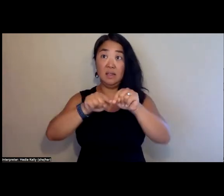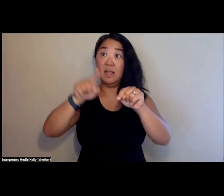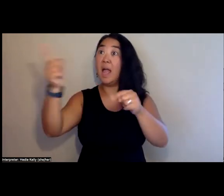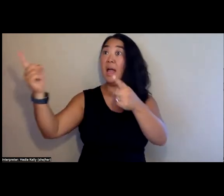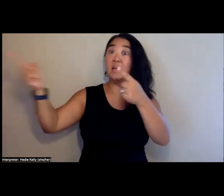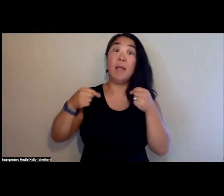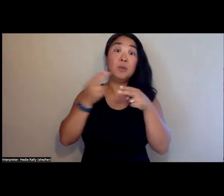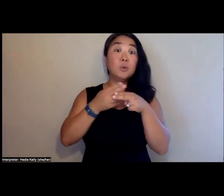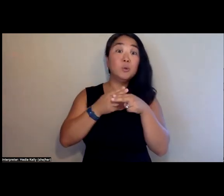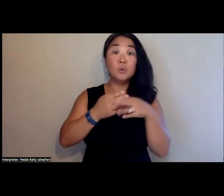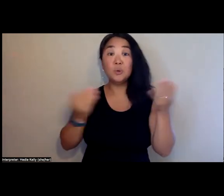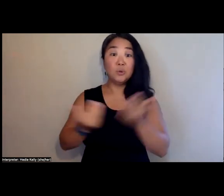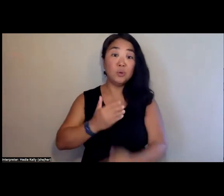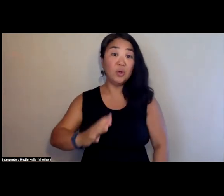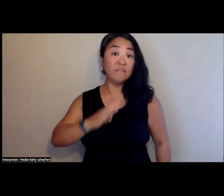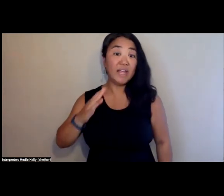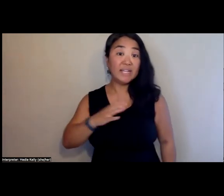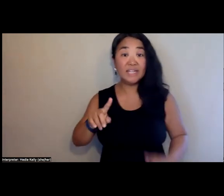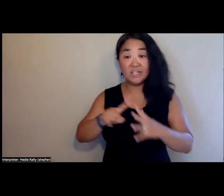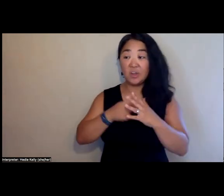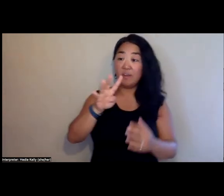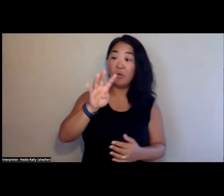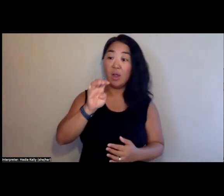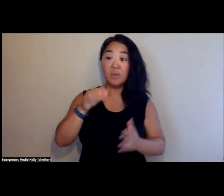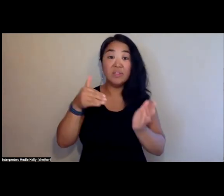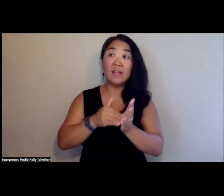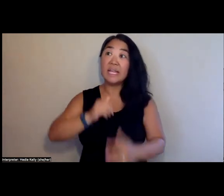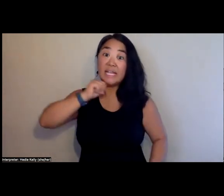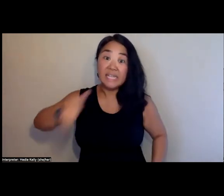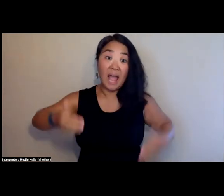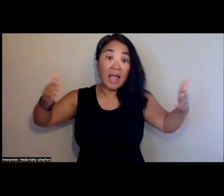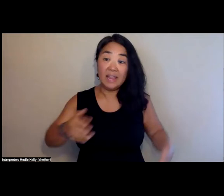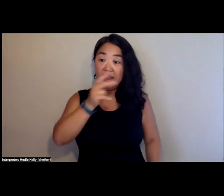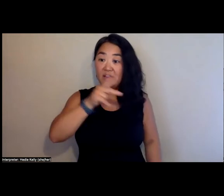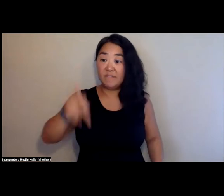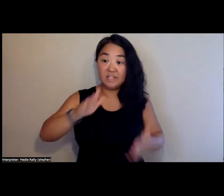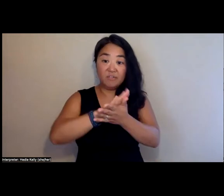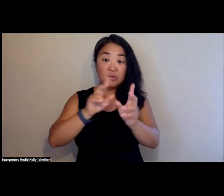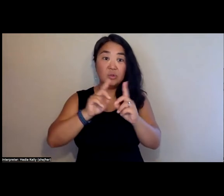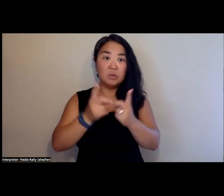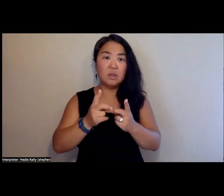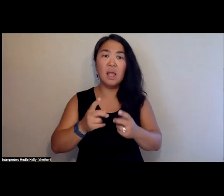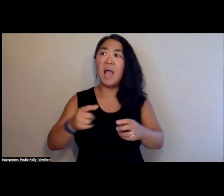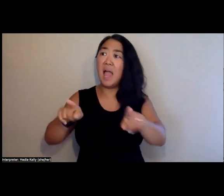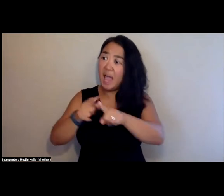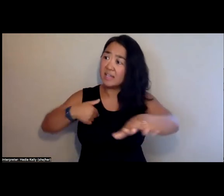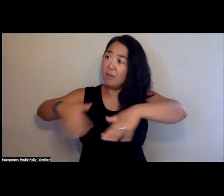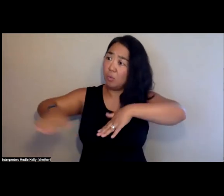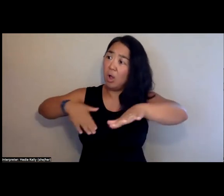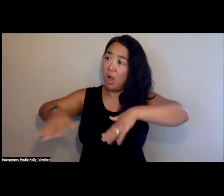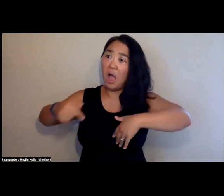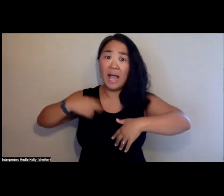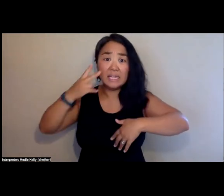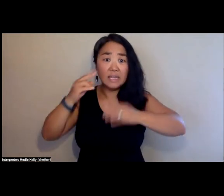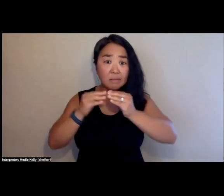houses starting in the 400,000s in the not Philadelphia school district. And over the years, as I've walked, I've seen this development unfold and houses be